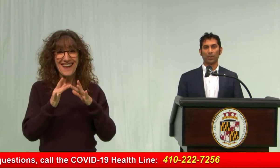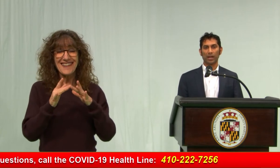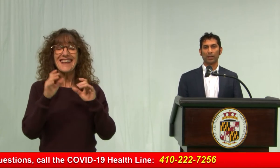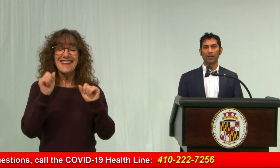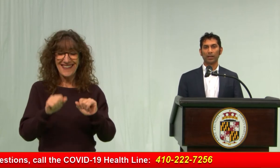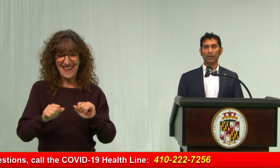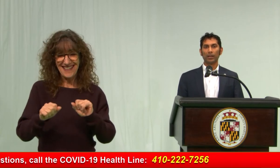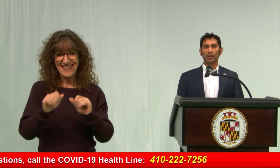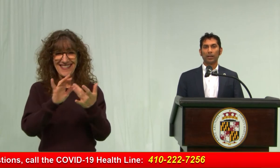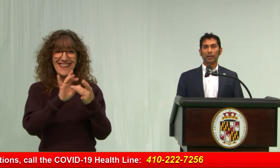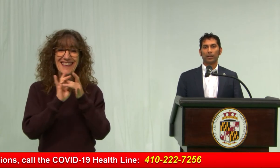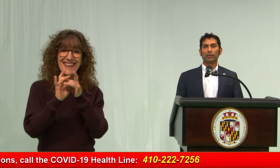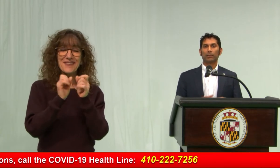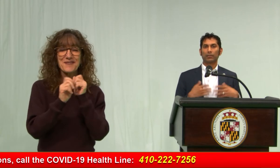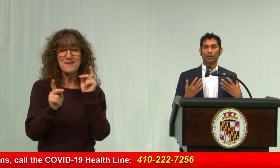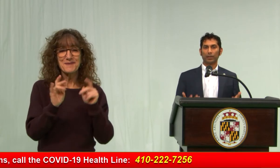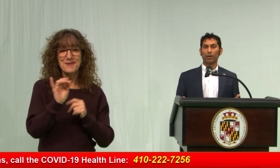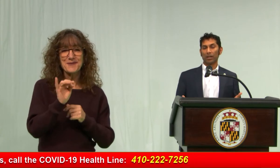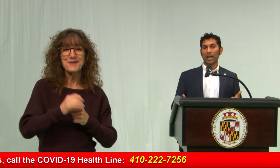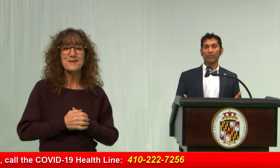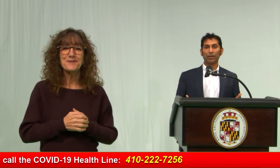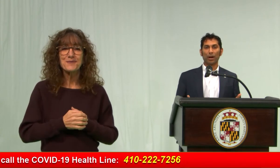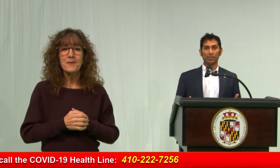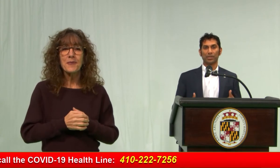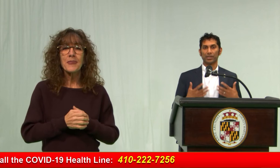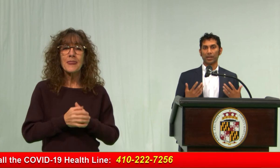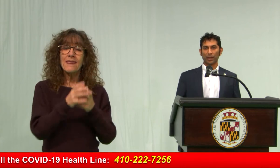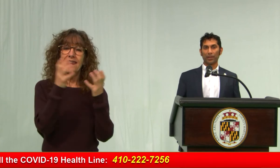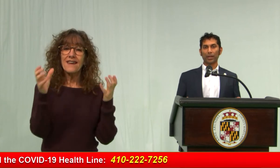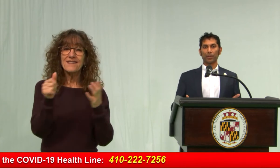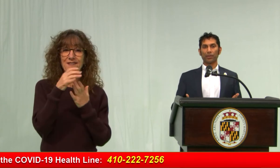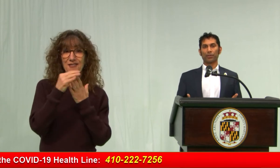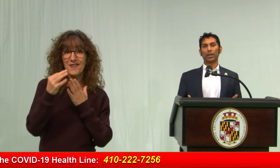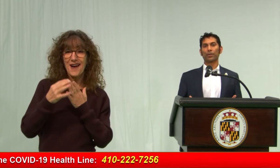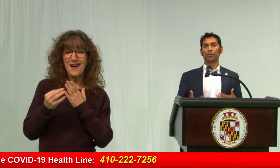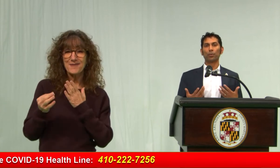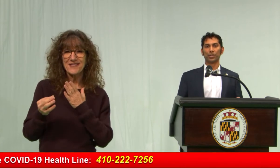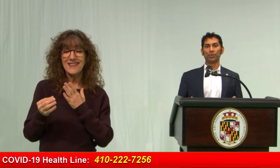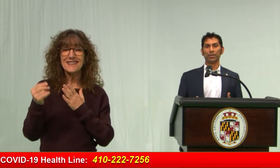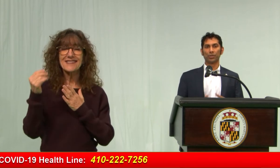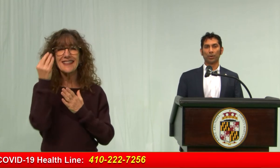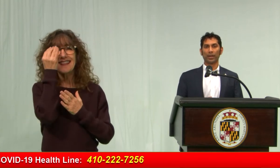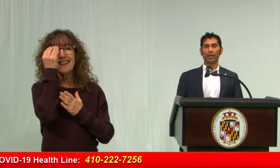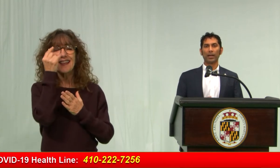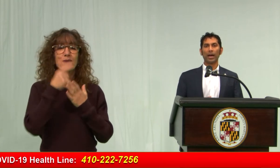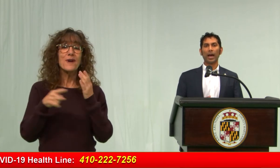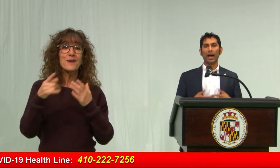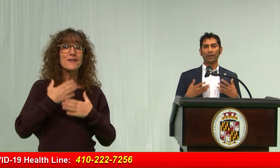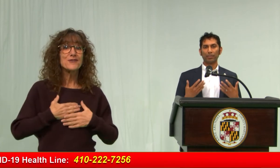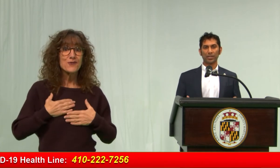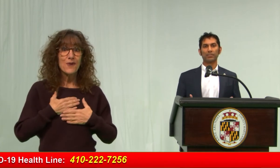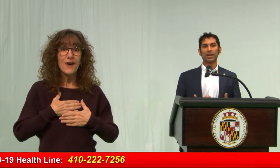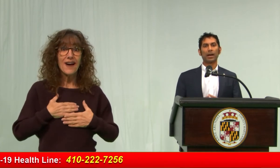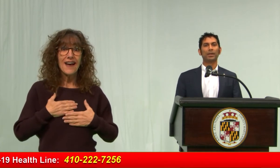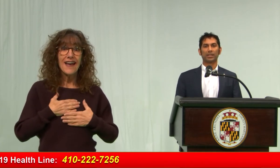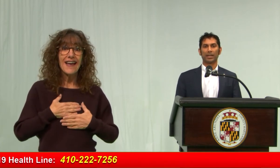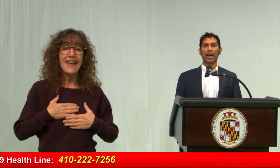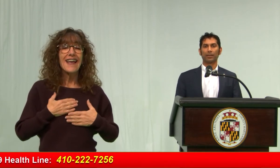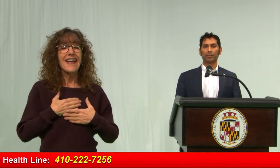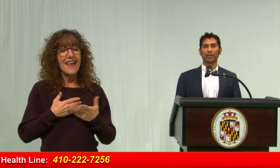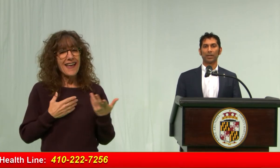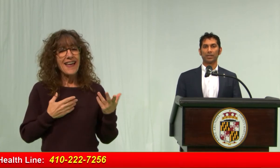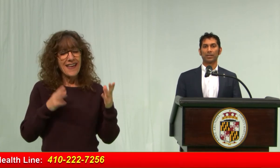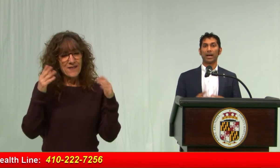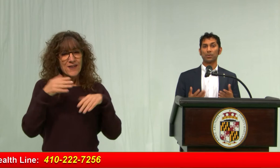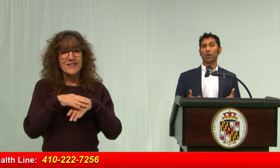others as well. There are a lot of other options. Think through what you enjoy and put some time into